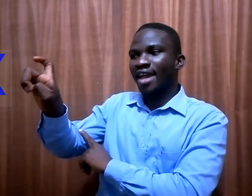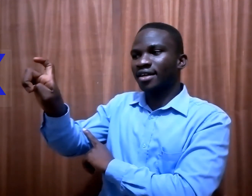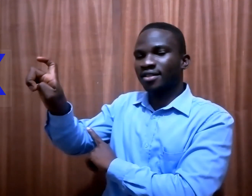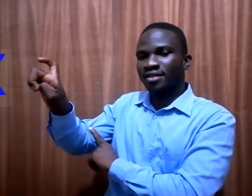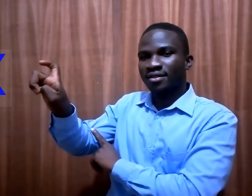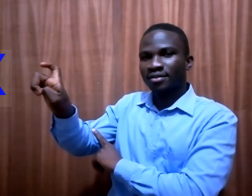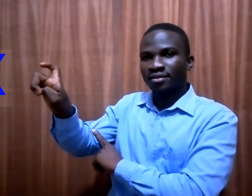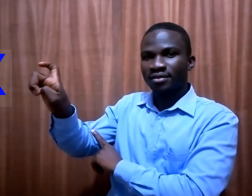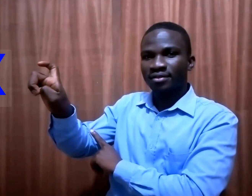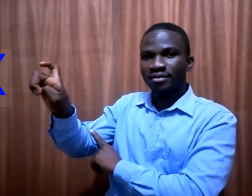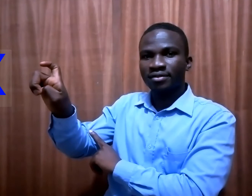X.